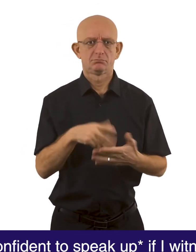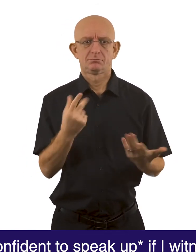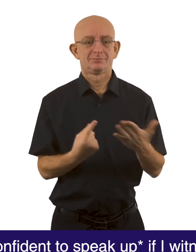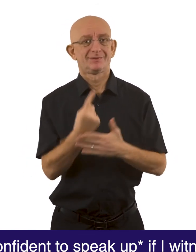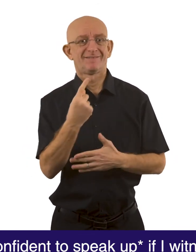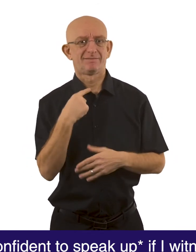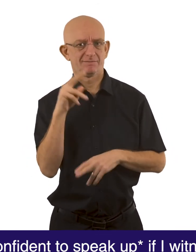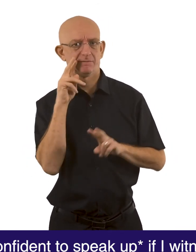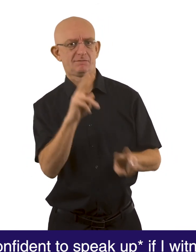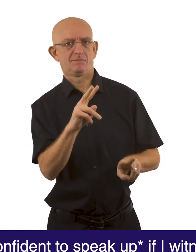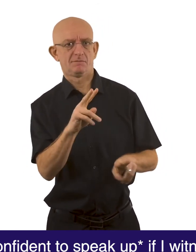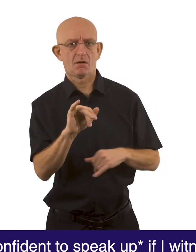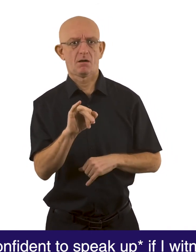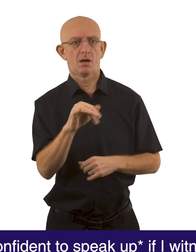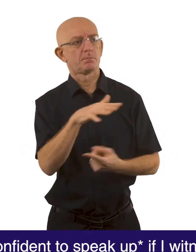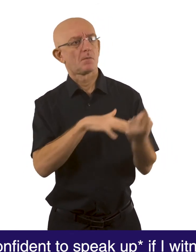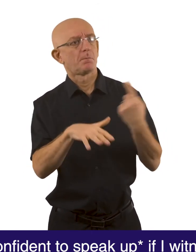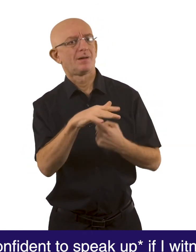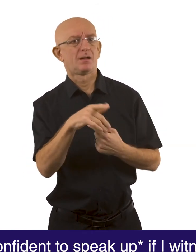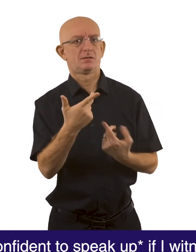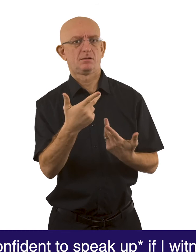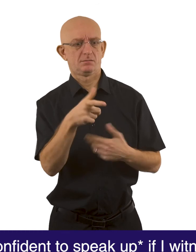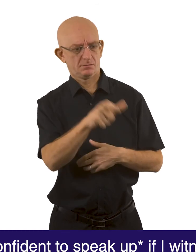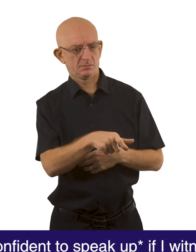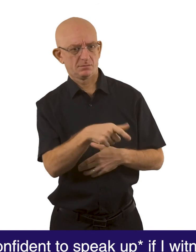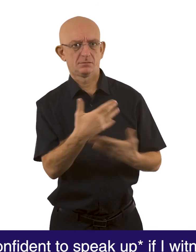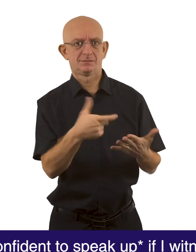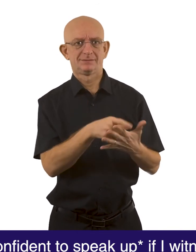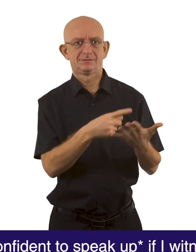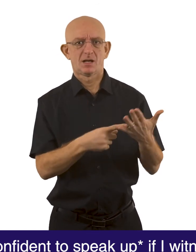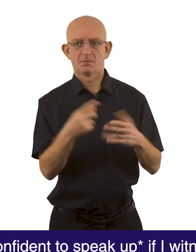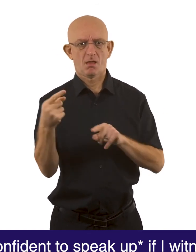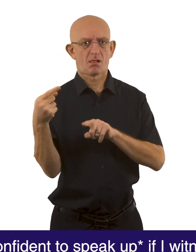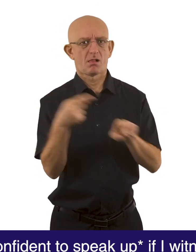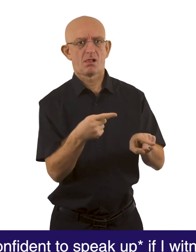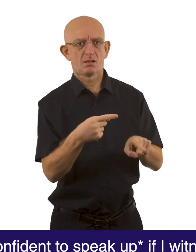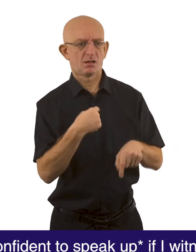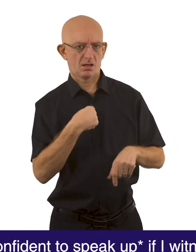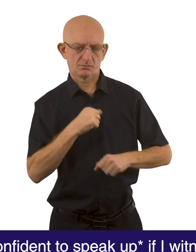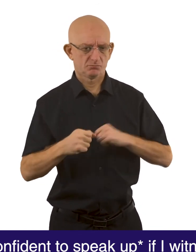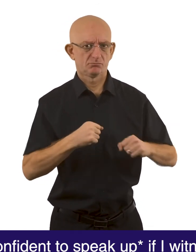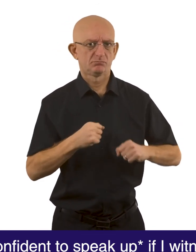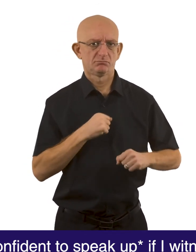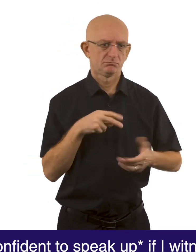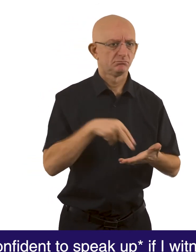speak up if I witnessed unfair behavior towards a disabled person in a public place.